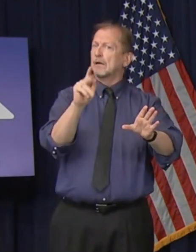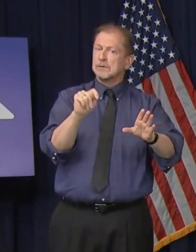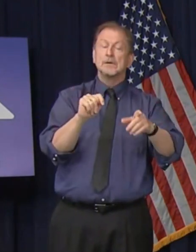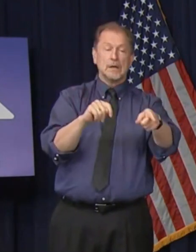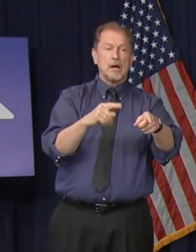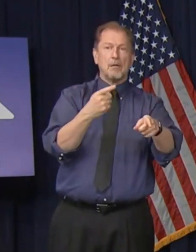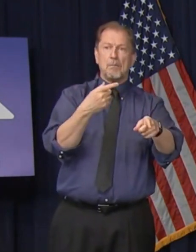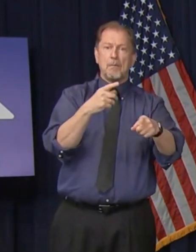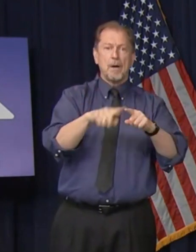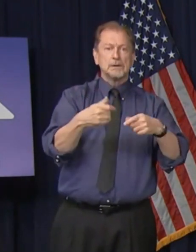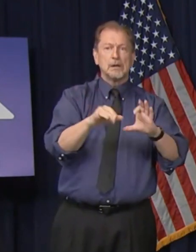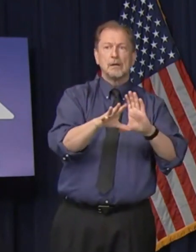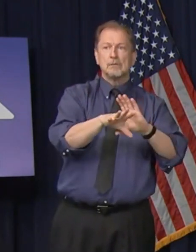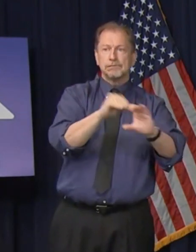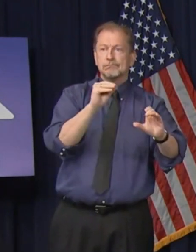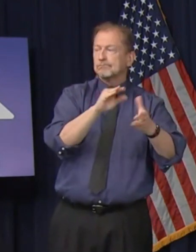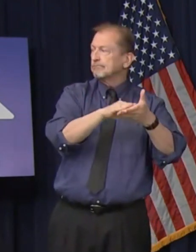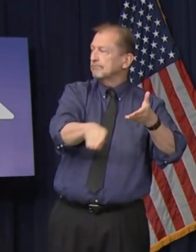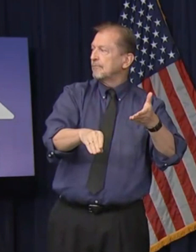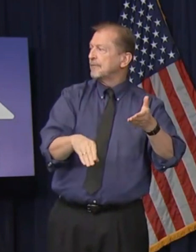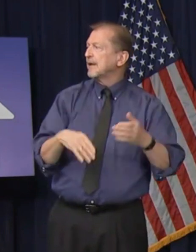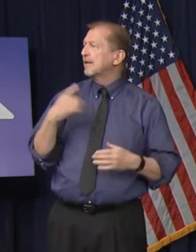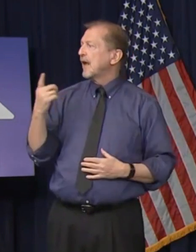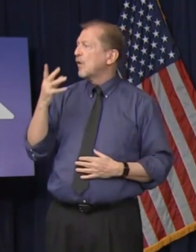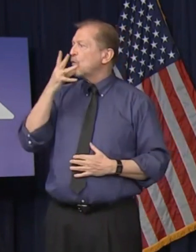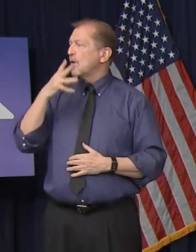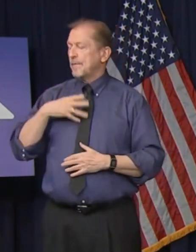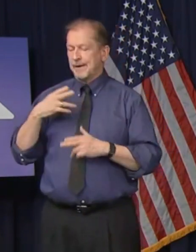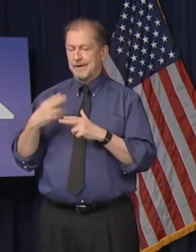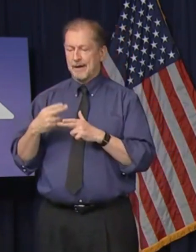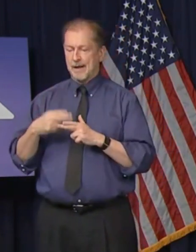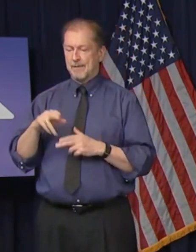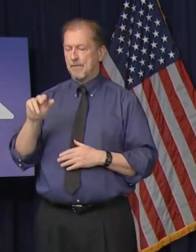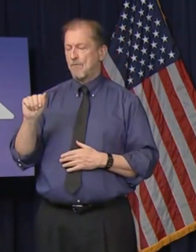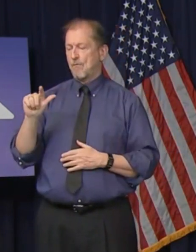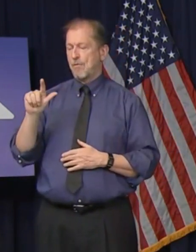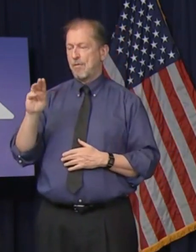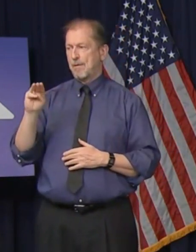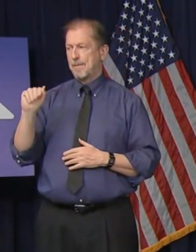They cite a woman called Alma Durr.